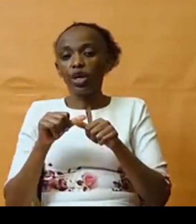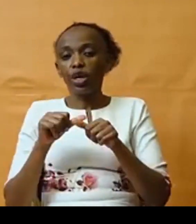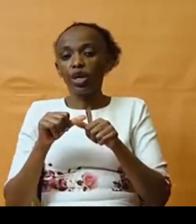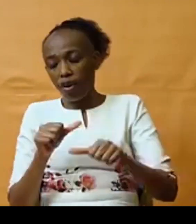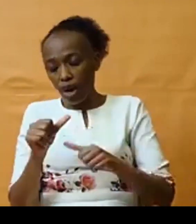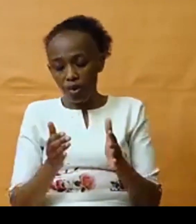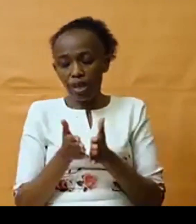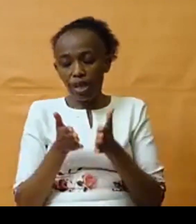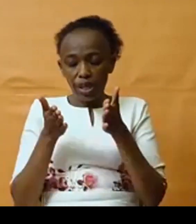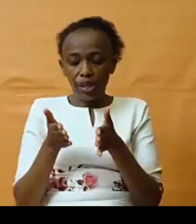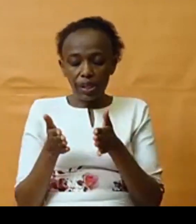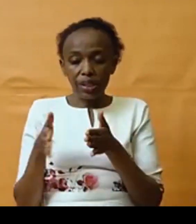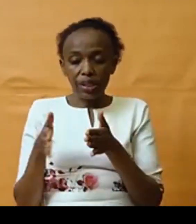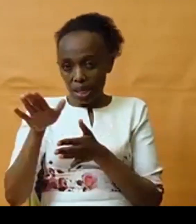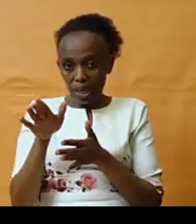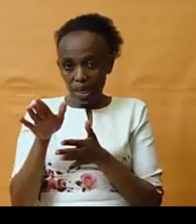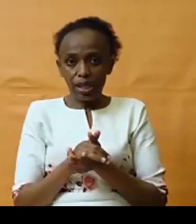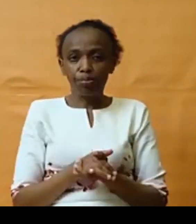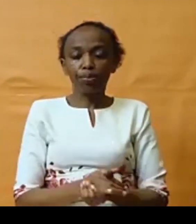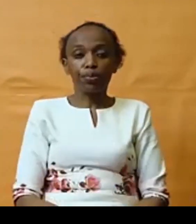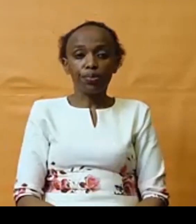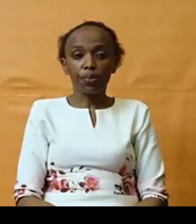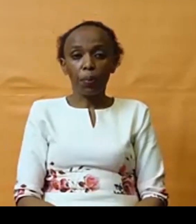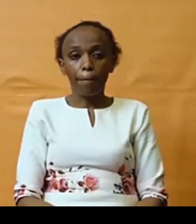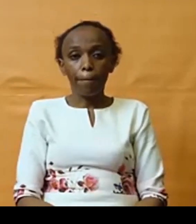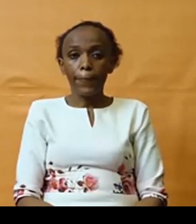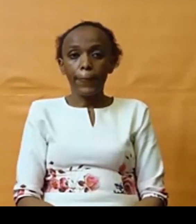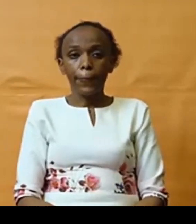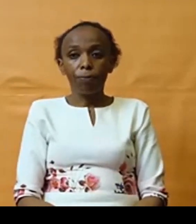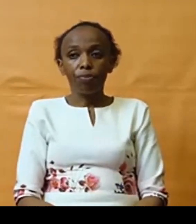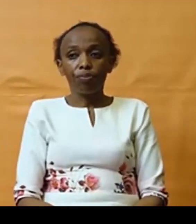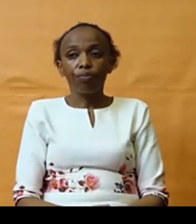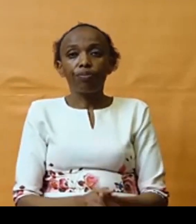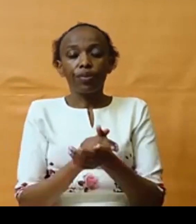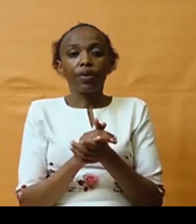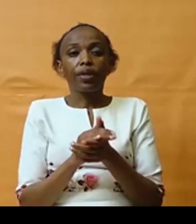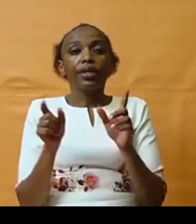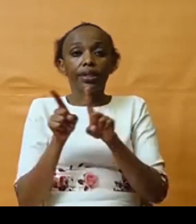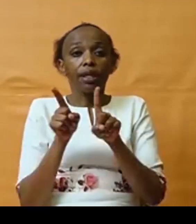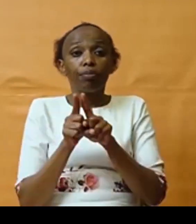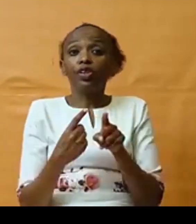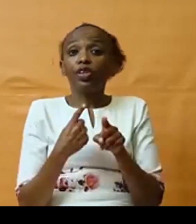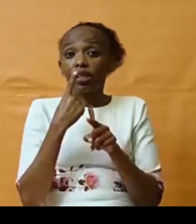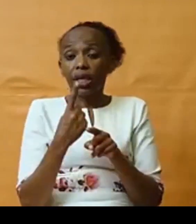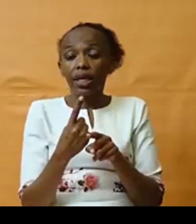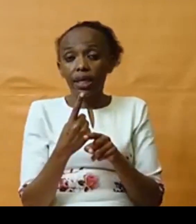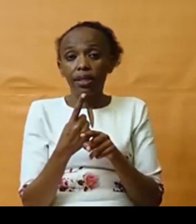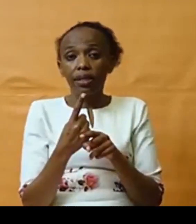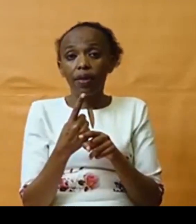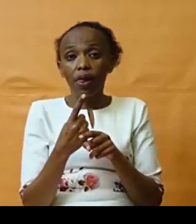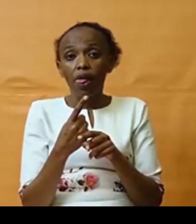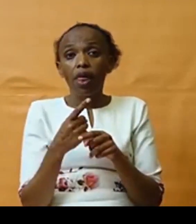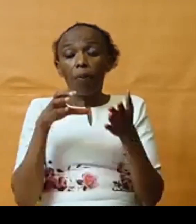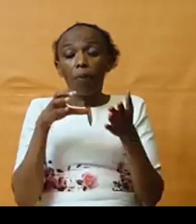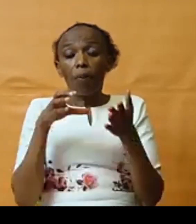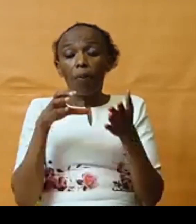process. You also mentioned, our position on the IMF